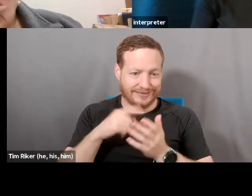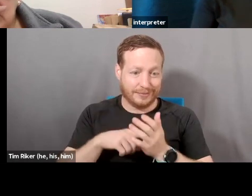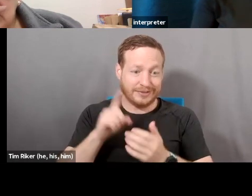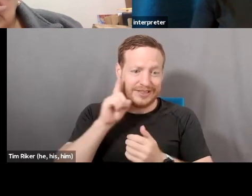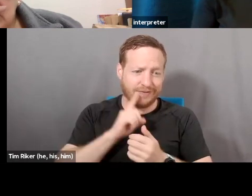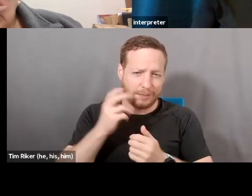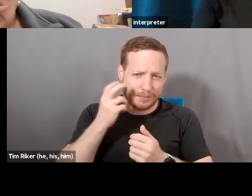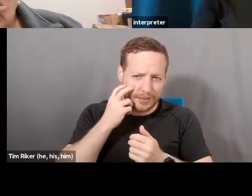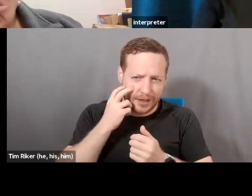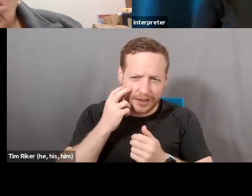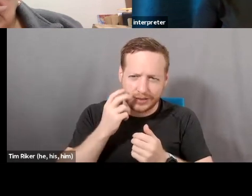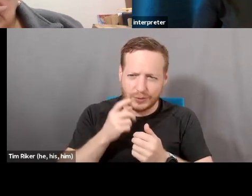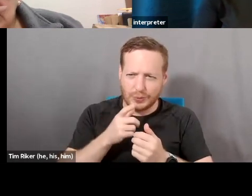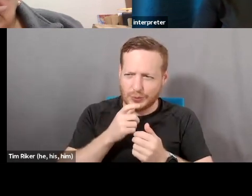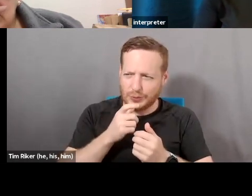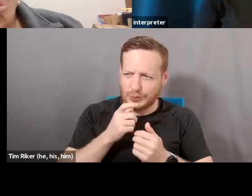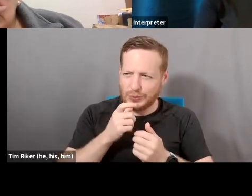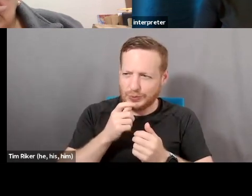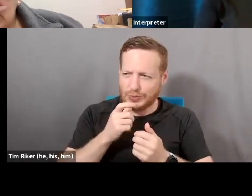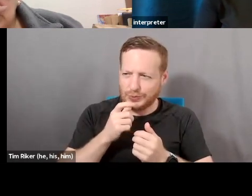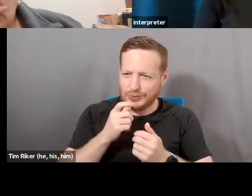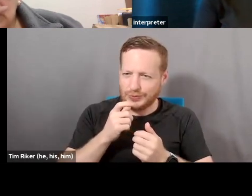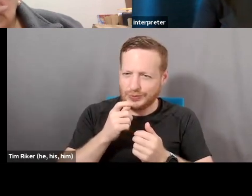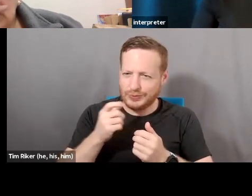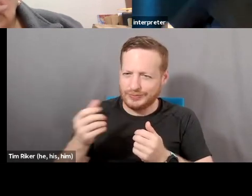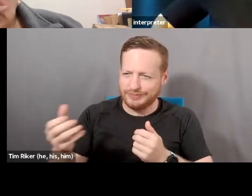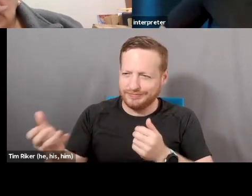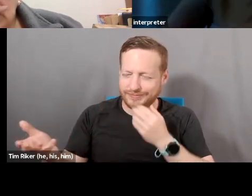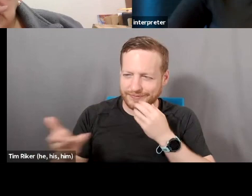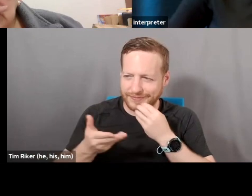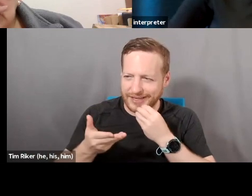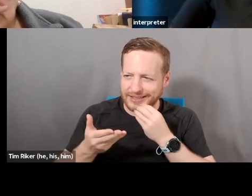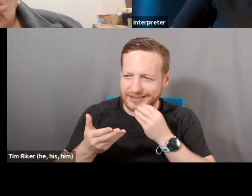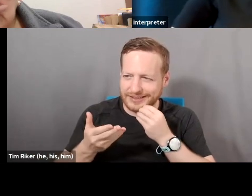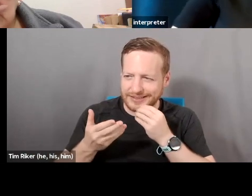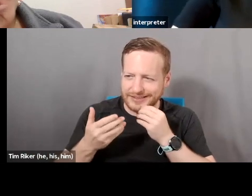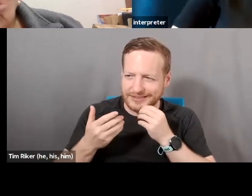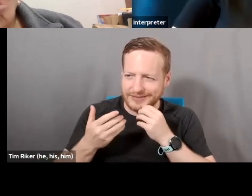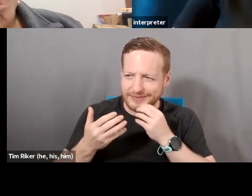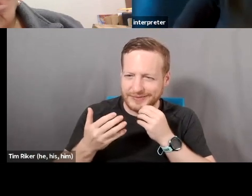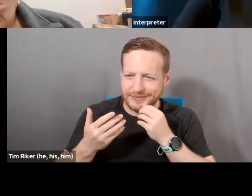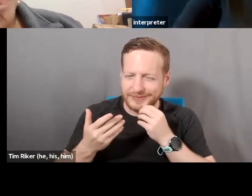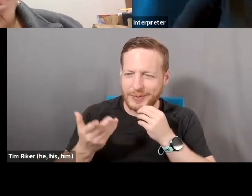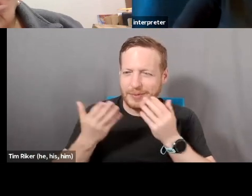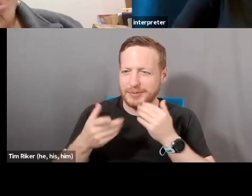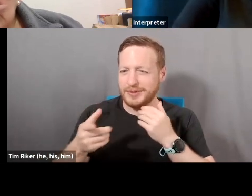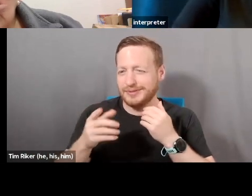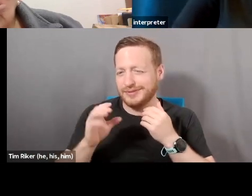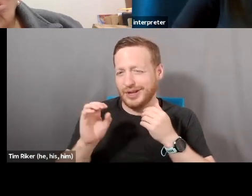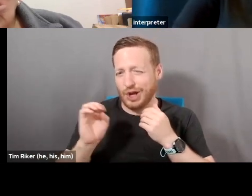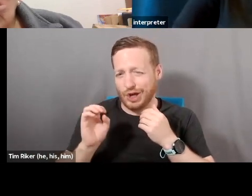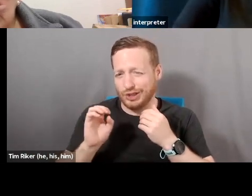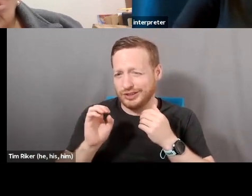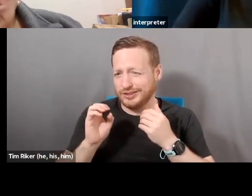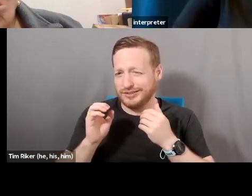I'm also trying to think, like, for deaf blind people, who we would invite.